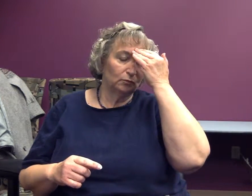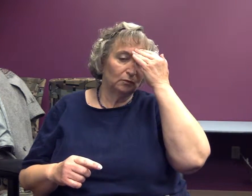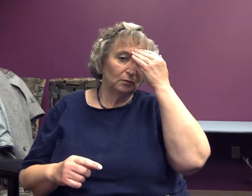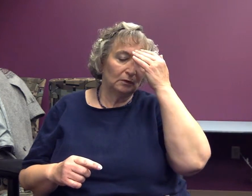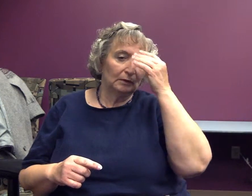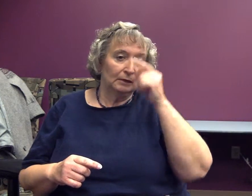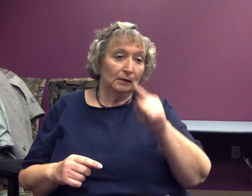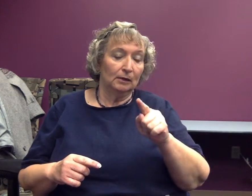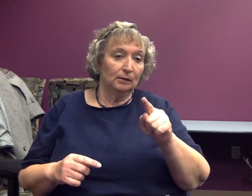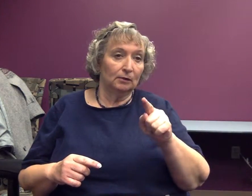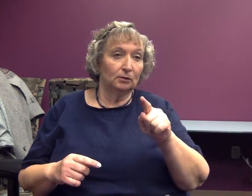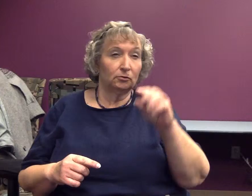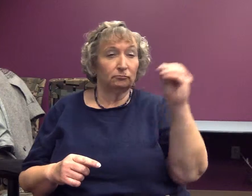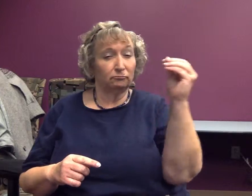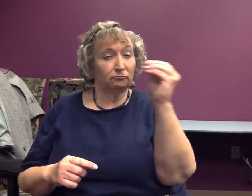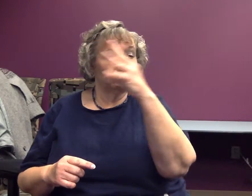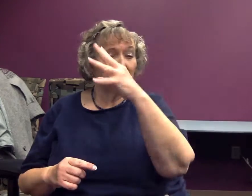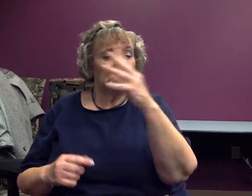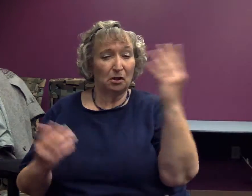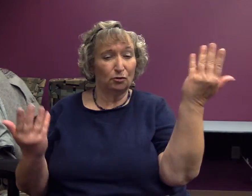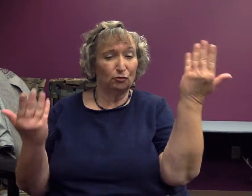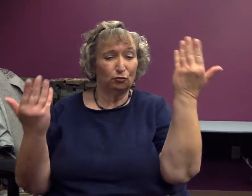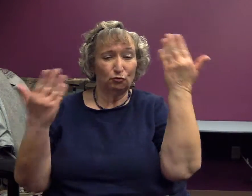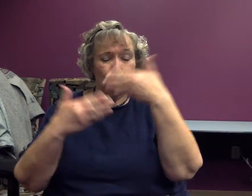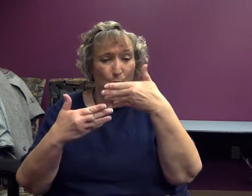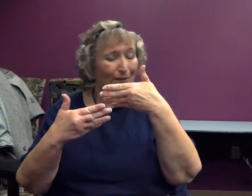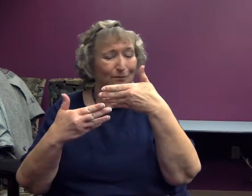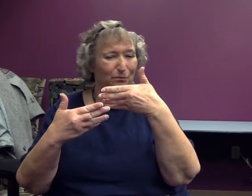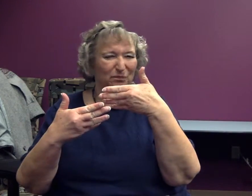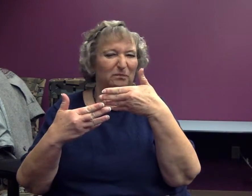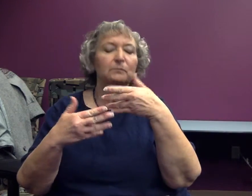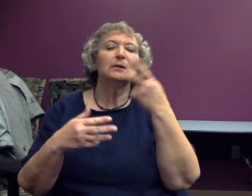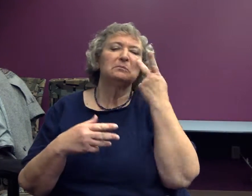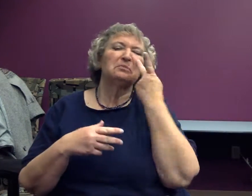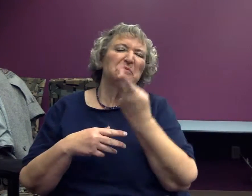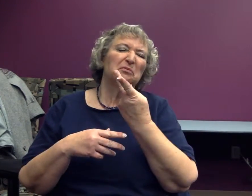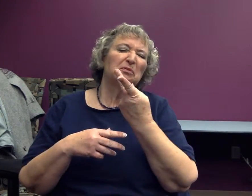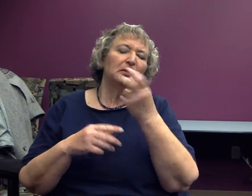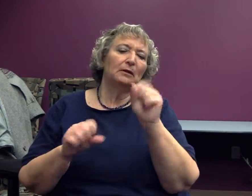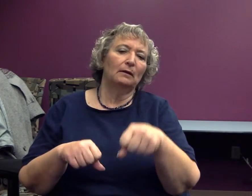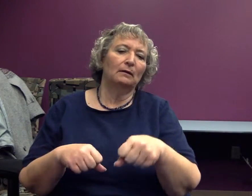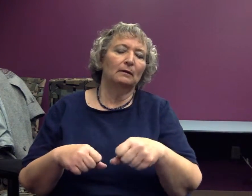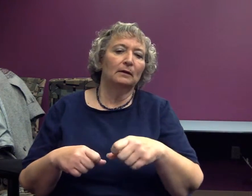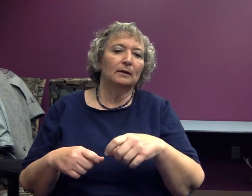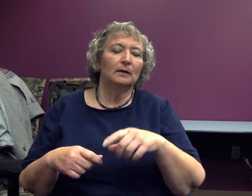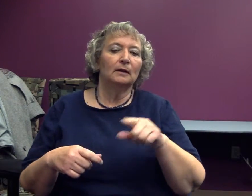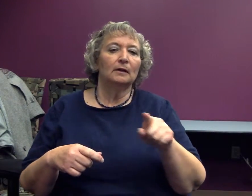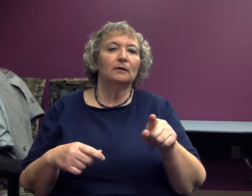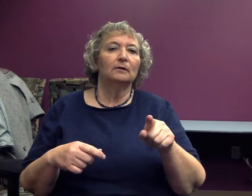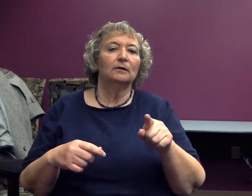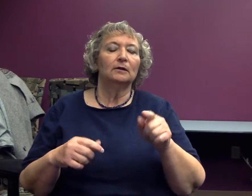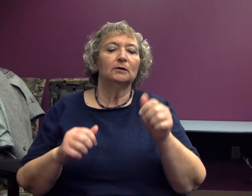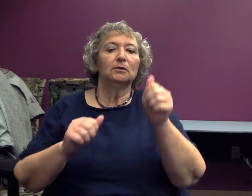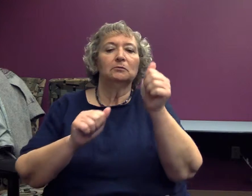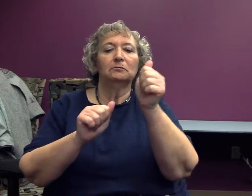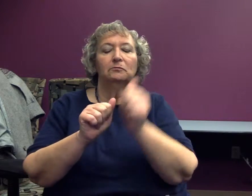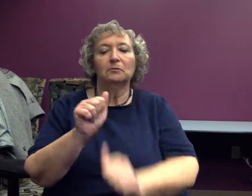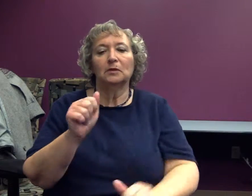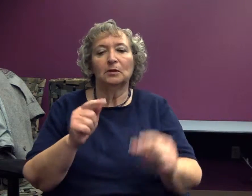it. We're going to go through those words one at a time and make sure you understand each one of those. So copy it